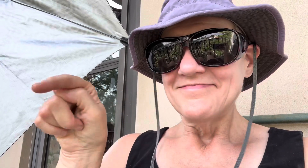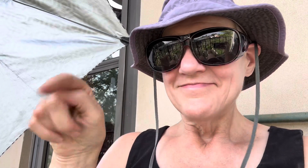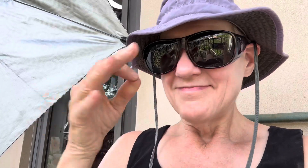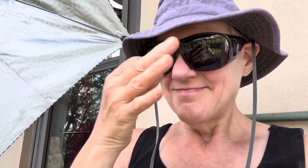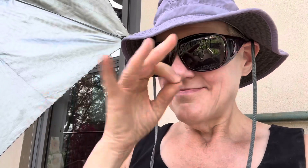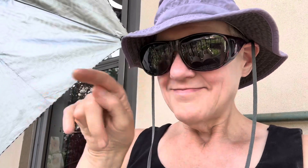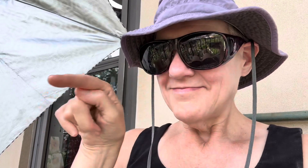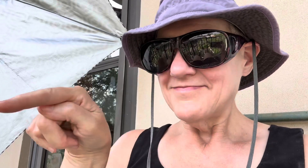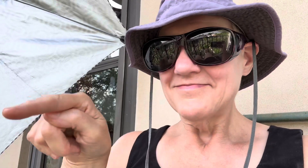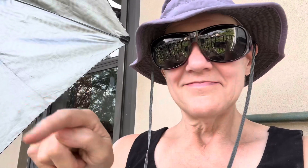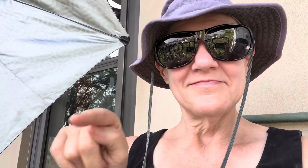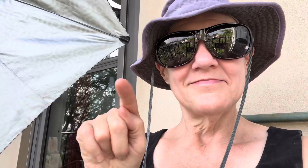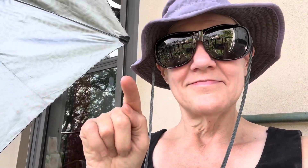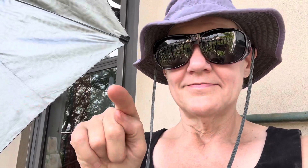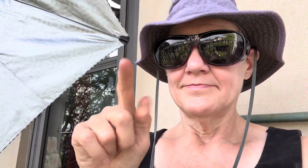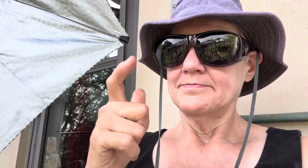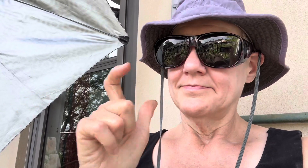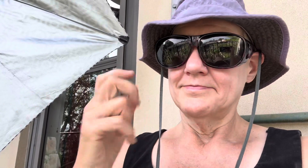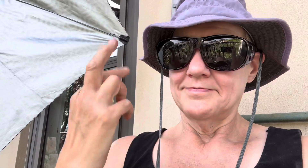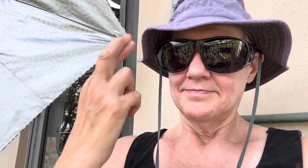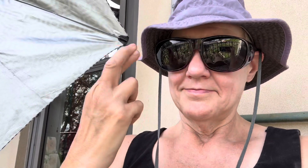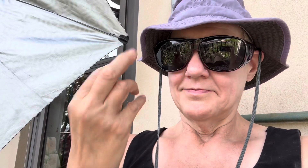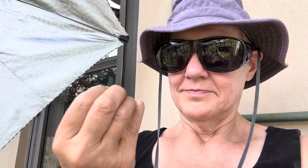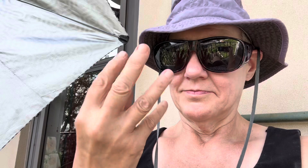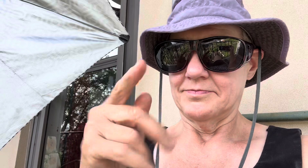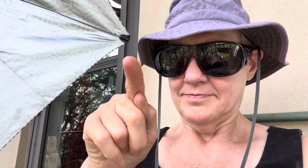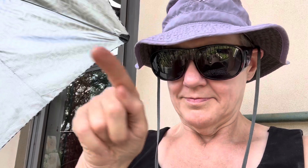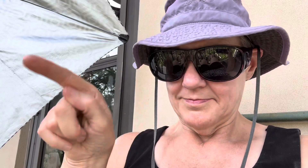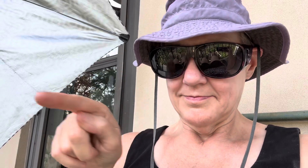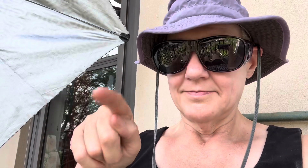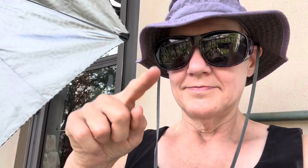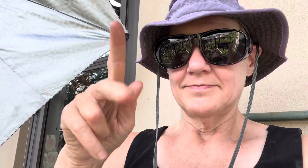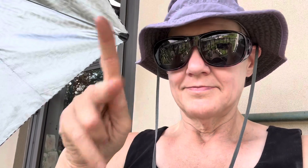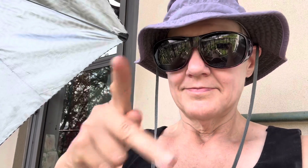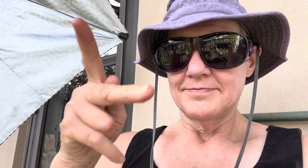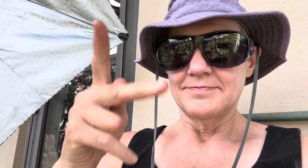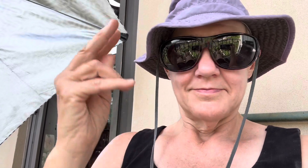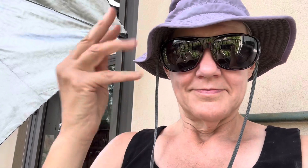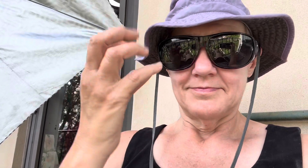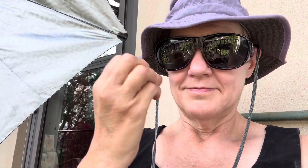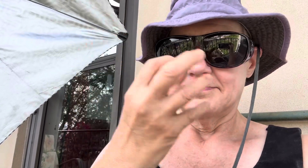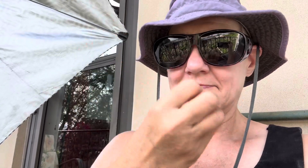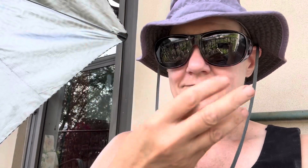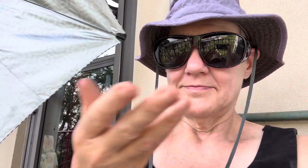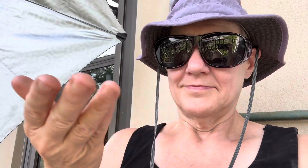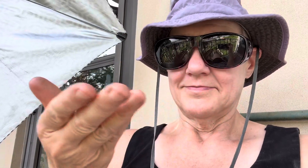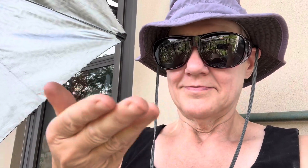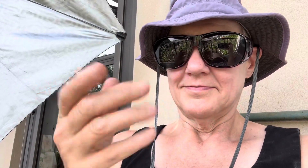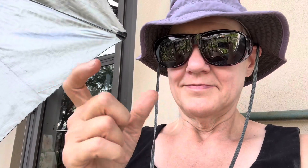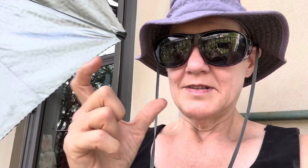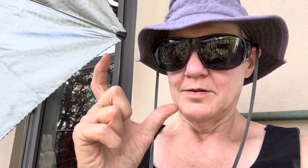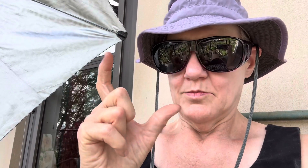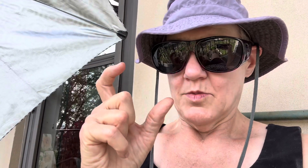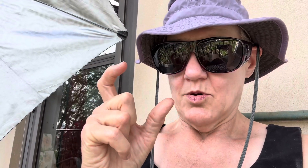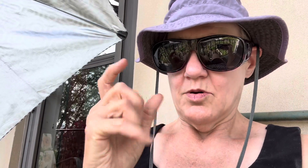I really enjoy watching them here. That's the big reason I grow so many of the smaller sunflower heads here in the